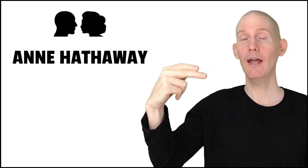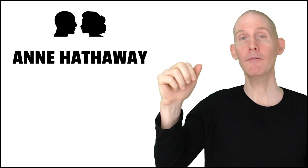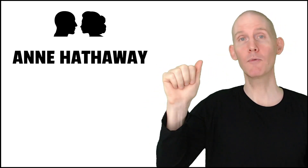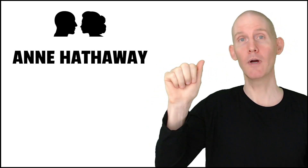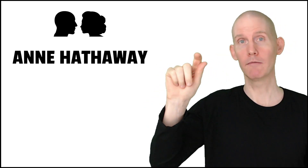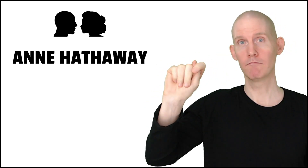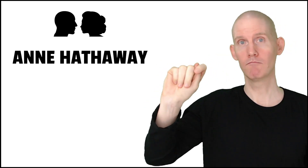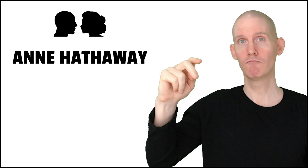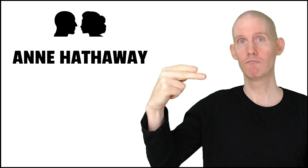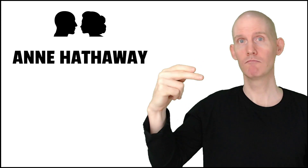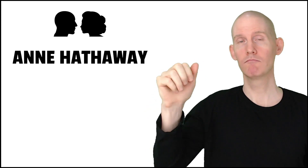Hathaway.